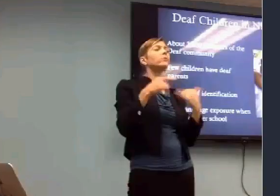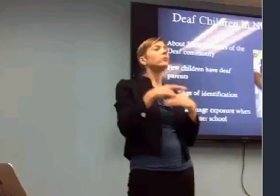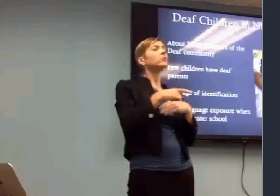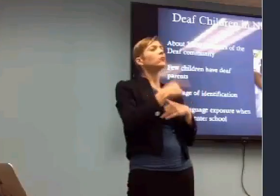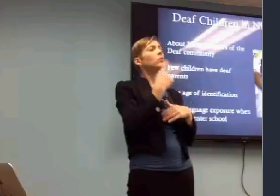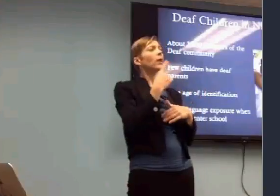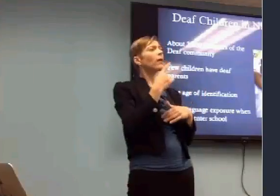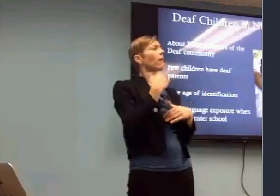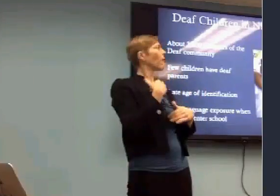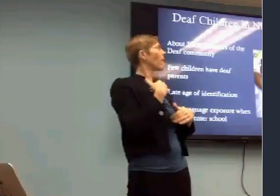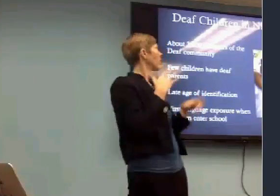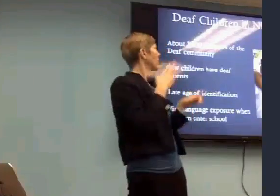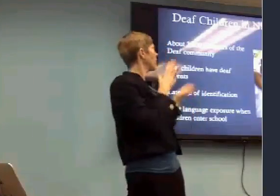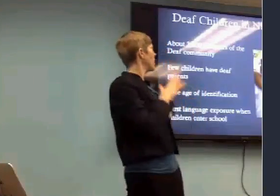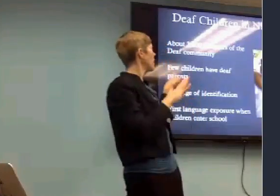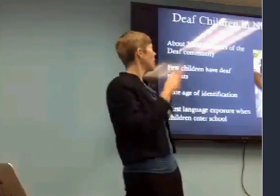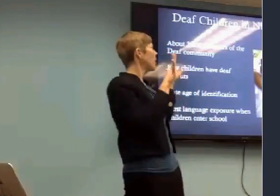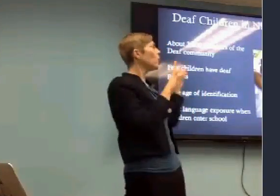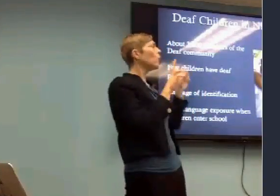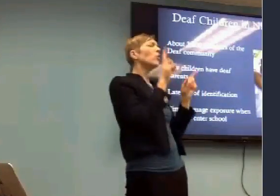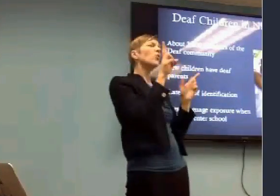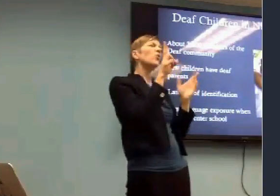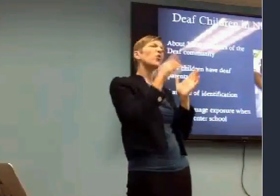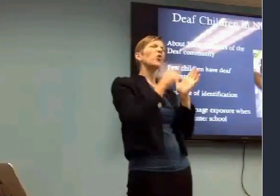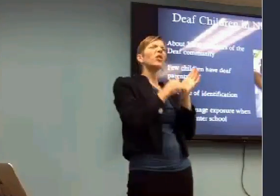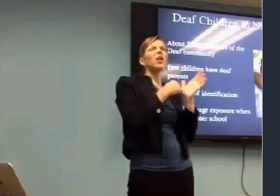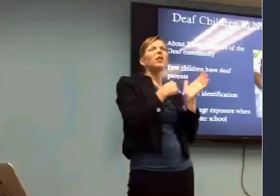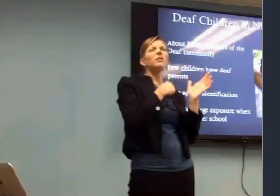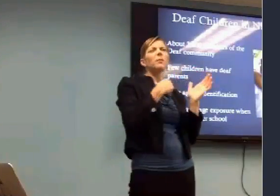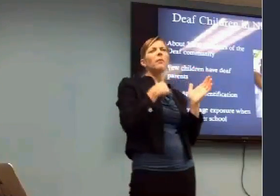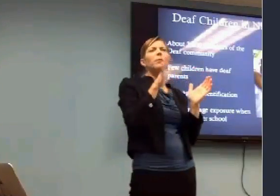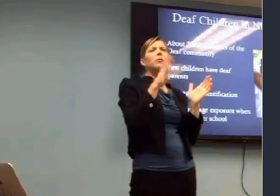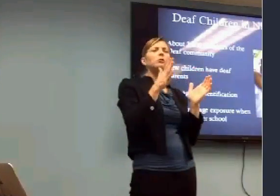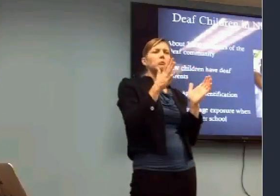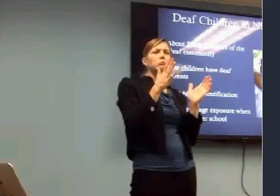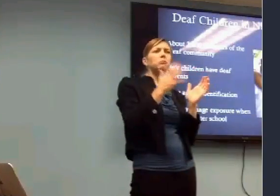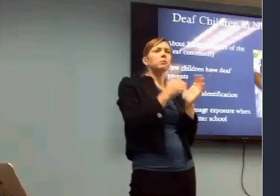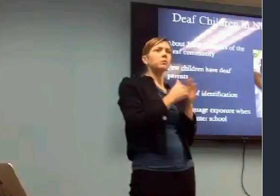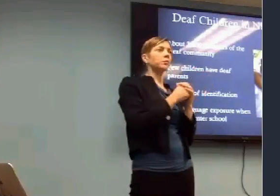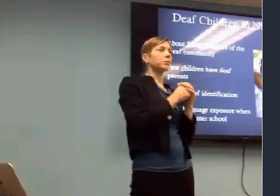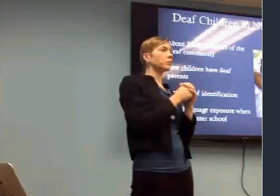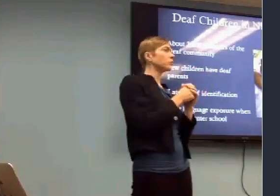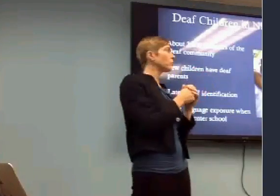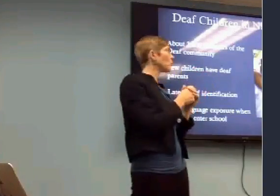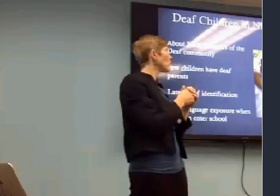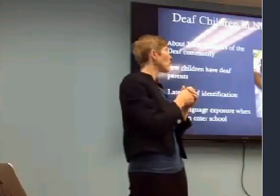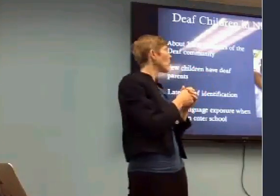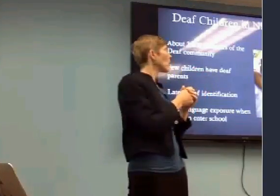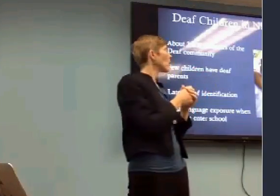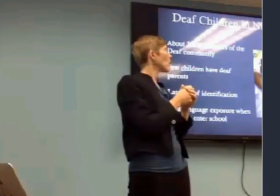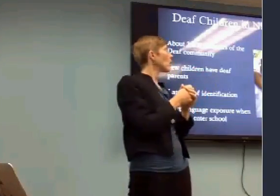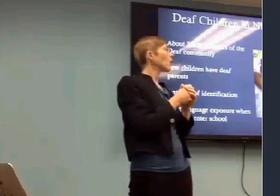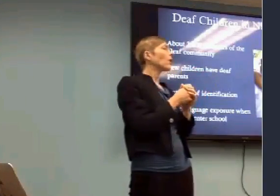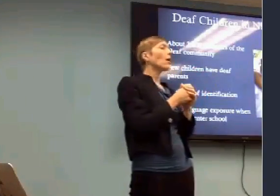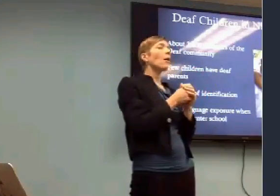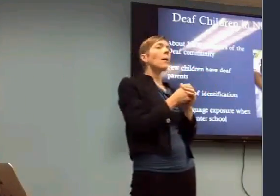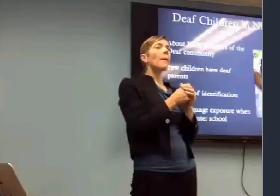In this Nicaraguan community today, there are approximately 2,000 members of the deaf community.